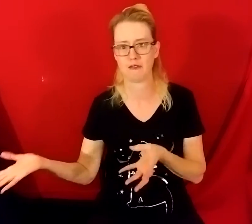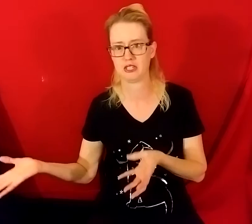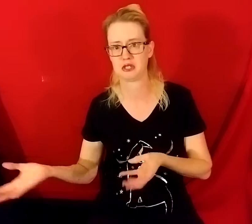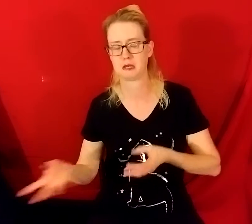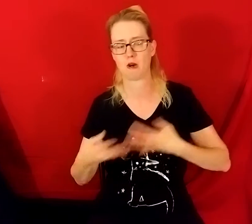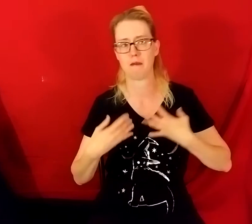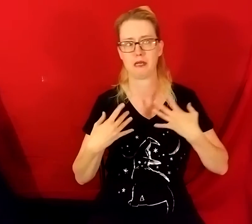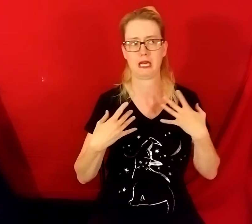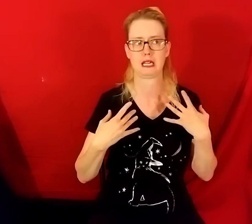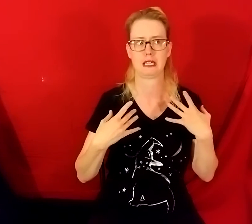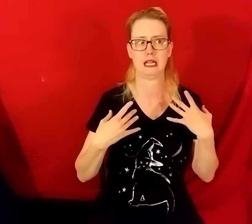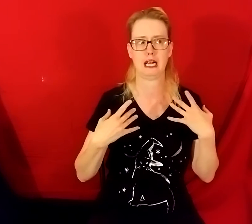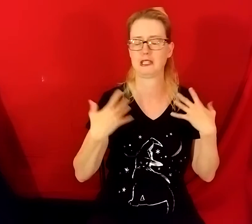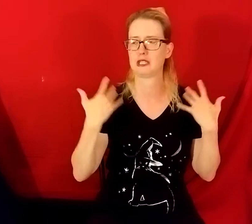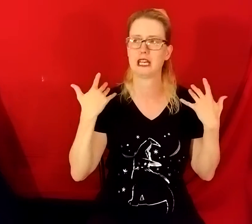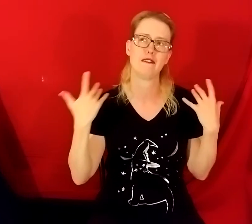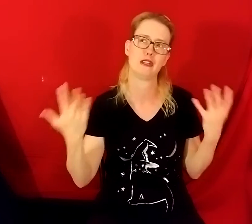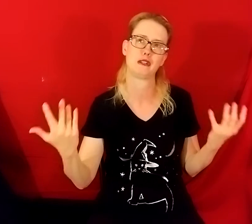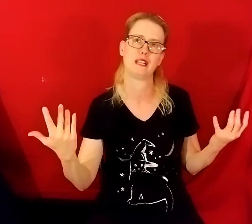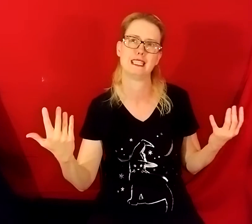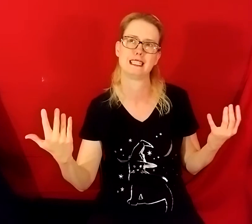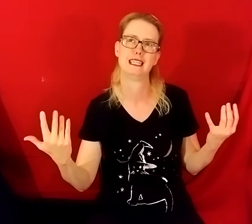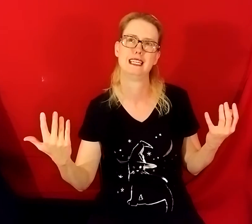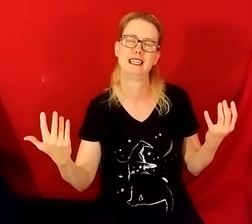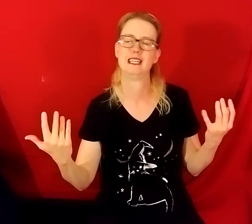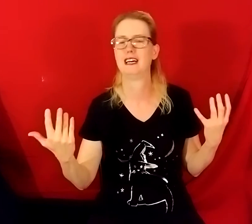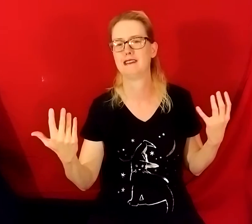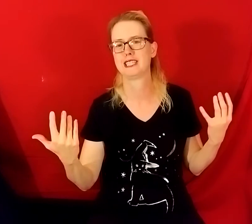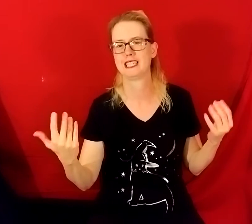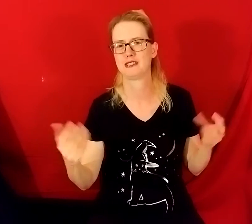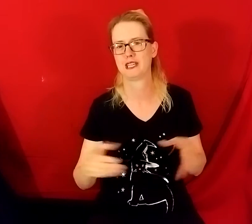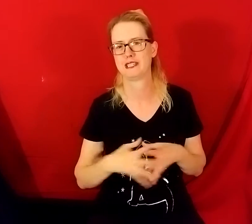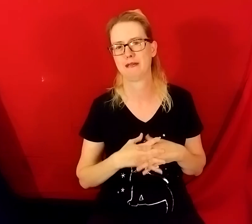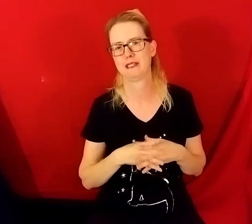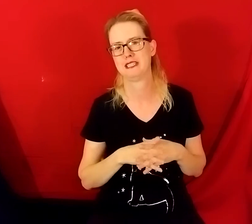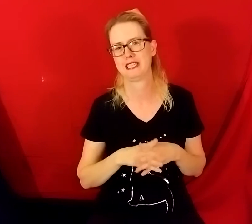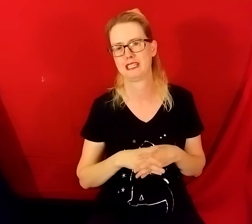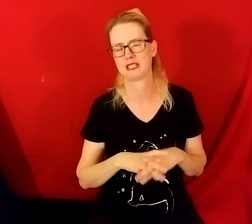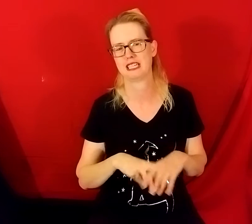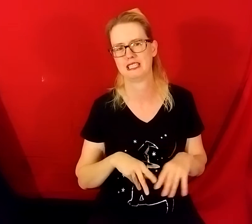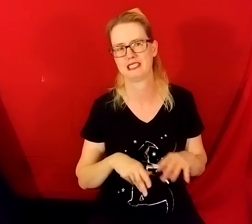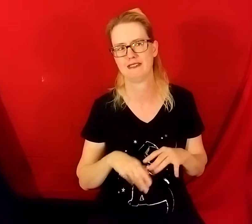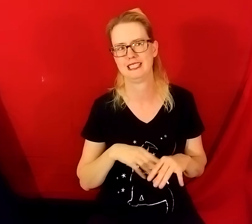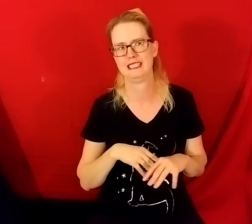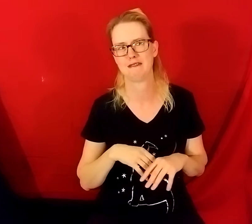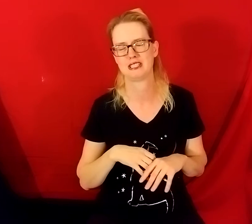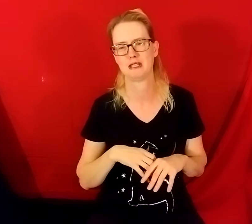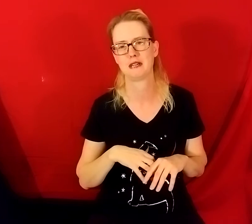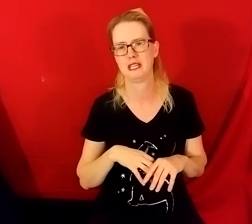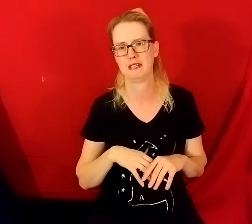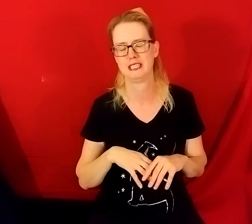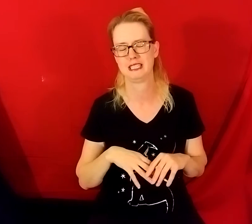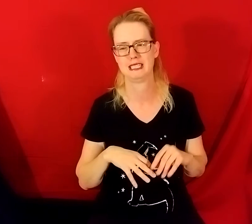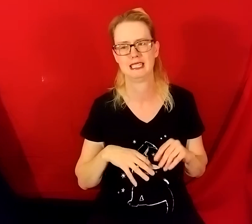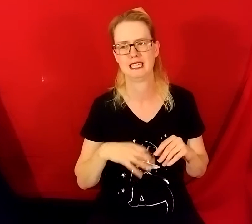just brought me back that I just kind of visualized, oh, yes, Johnny Duffy did this kind of stuff, and he was so cute when he, he